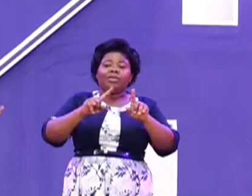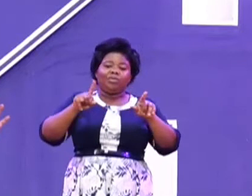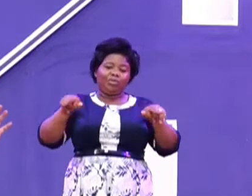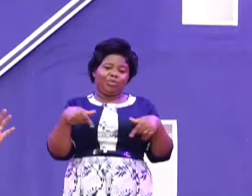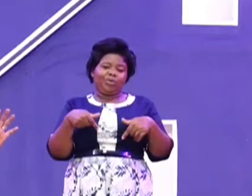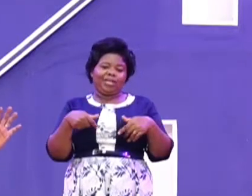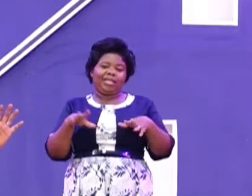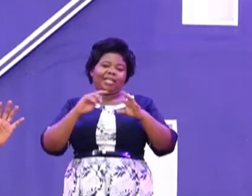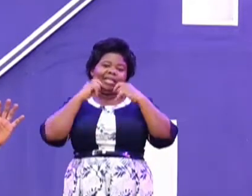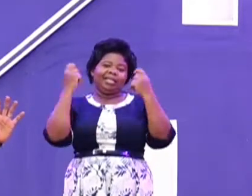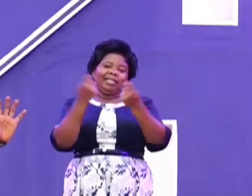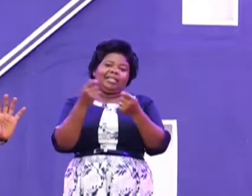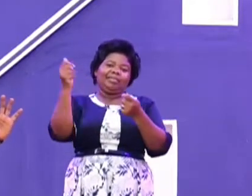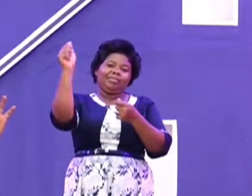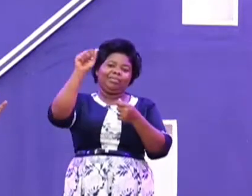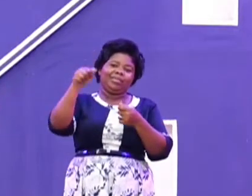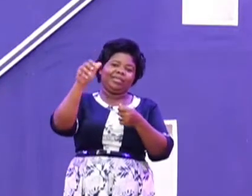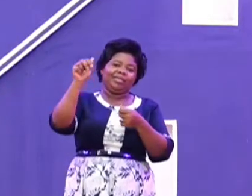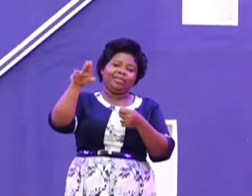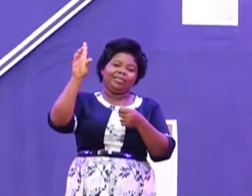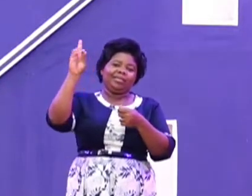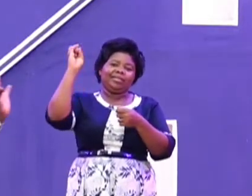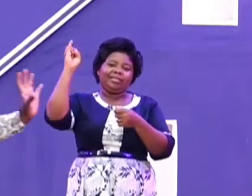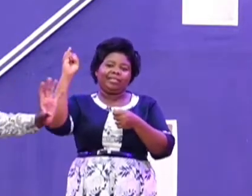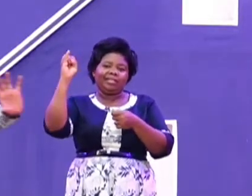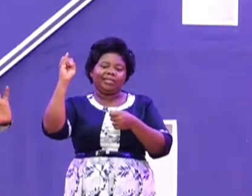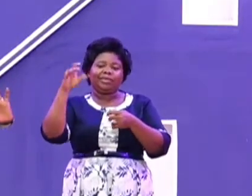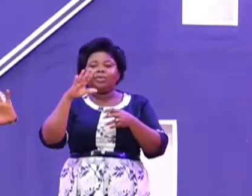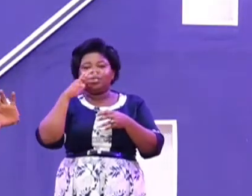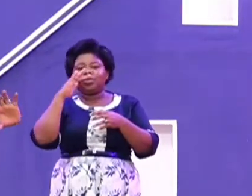You know, for us, Team Saudi Arabia. We speak with the